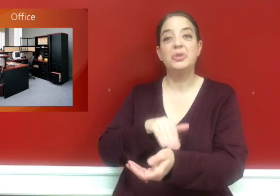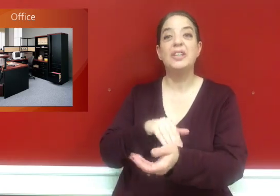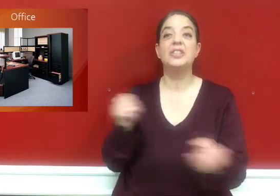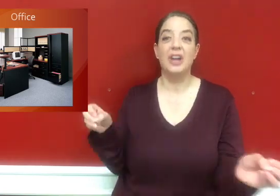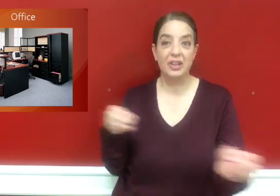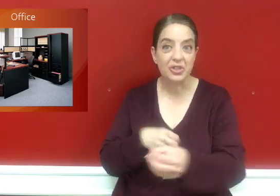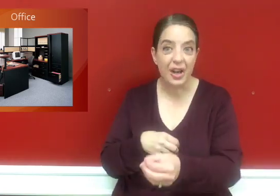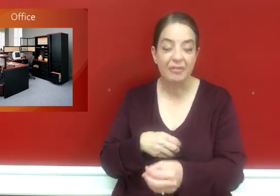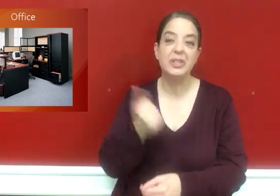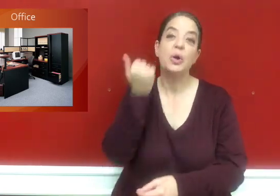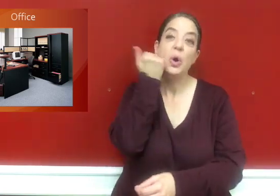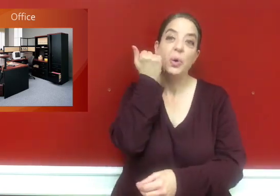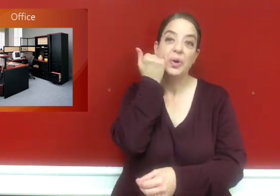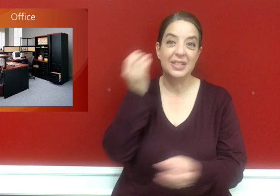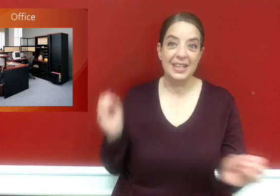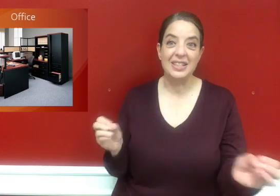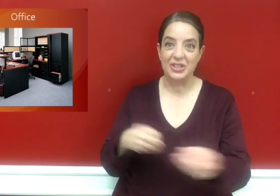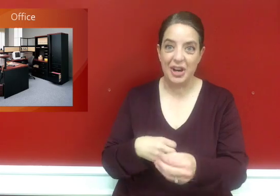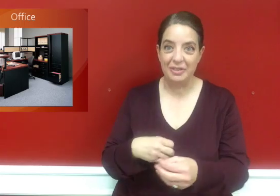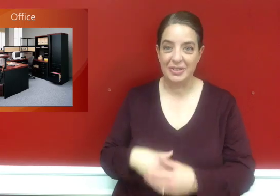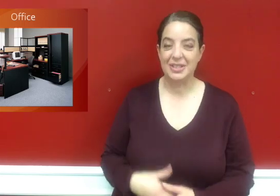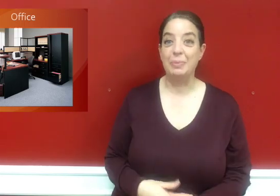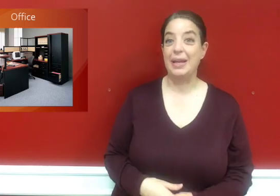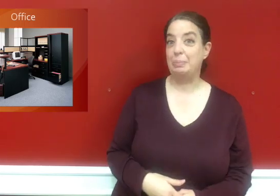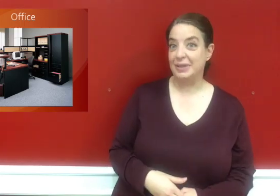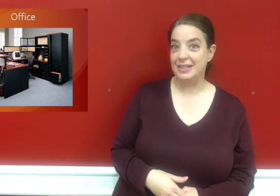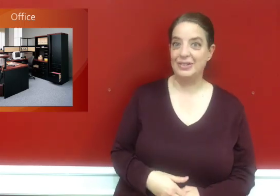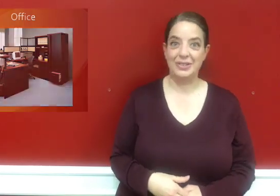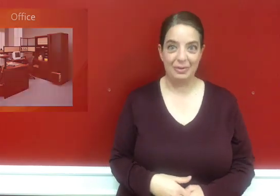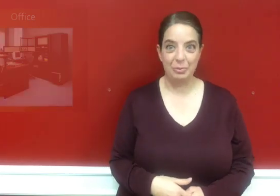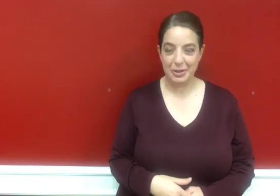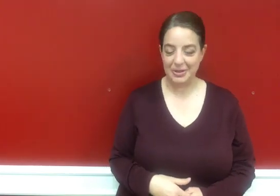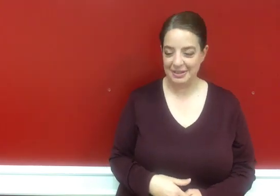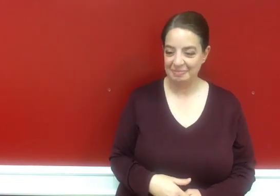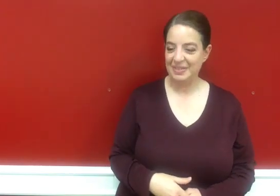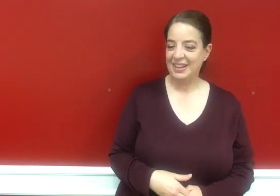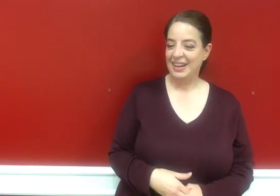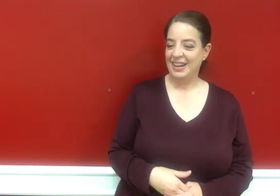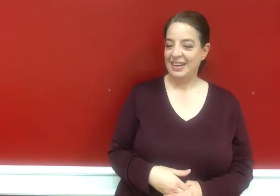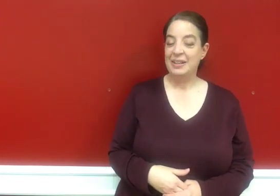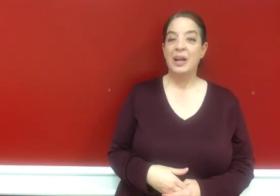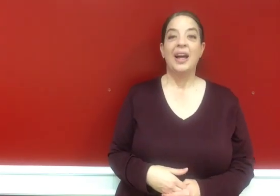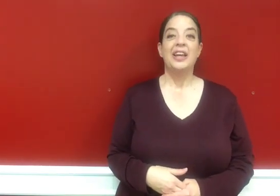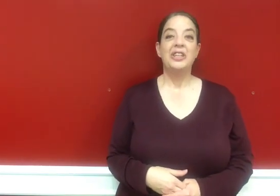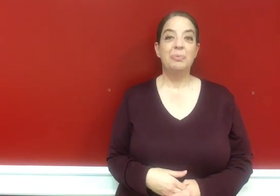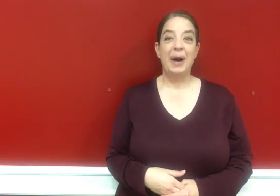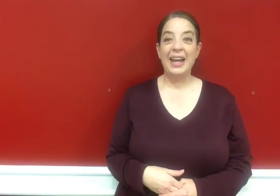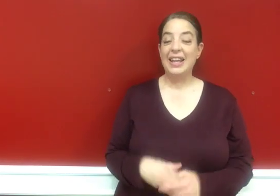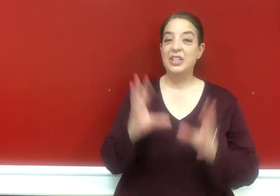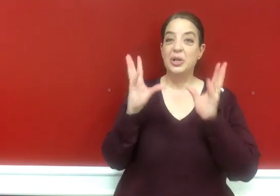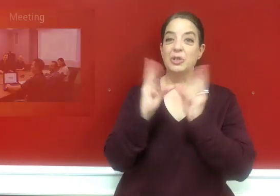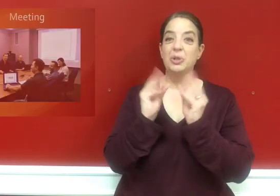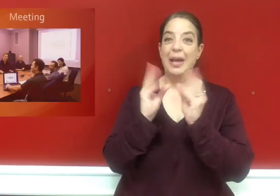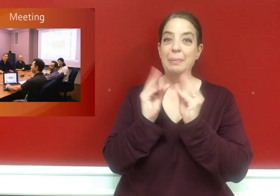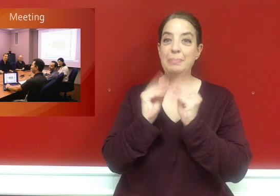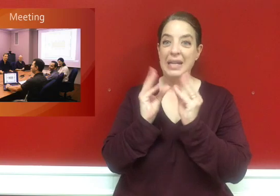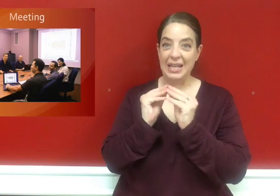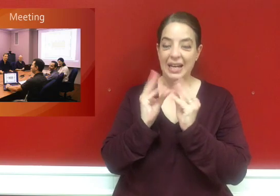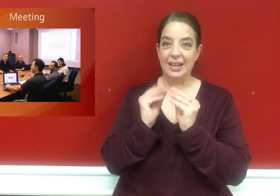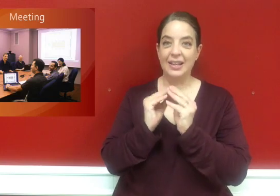the doctor's office or the dentist's office to make it a place instead of a person. You might need to go to a meeting. Now